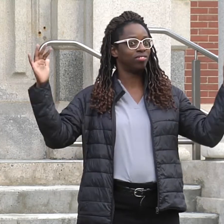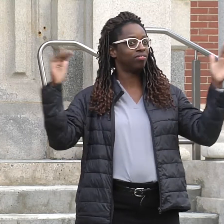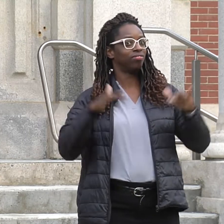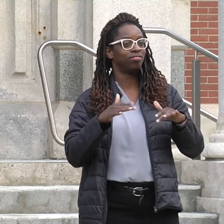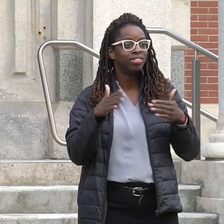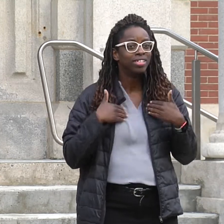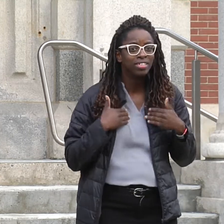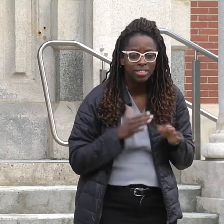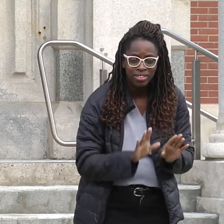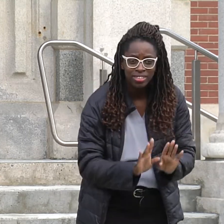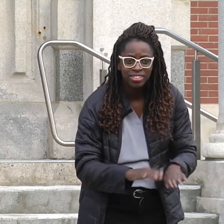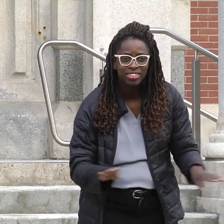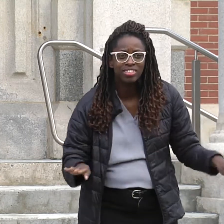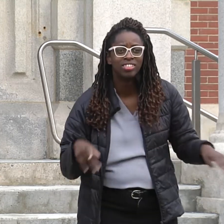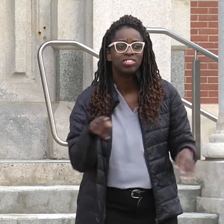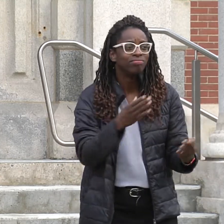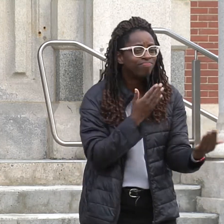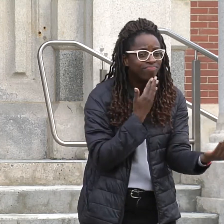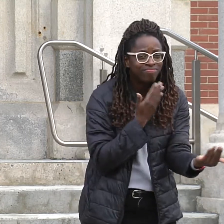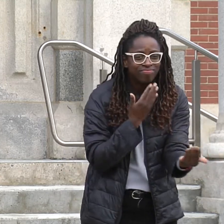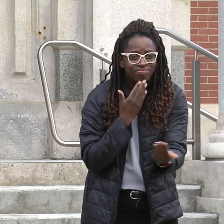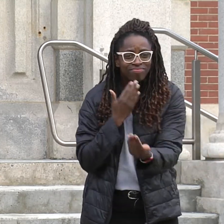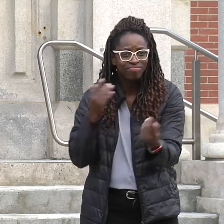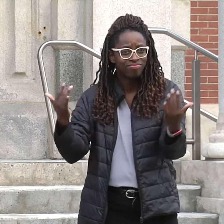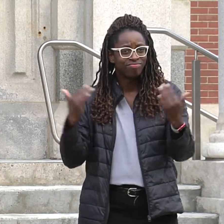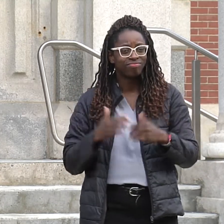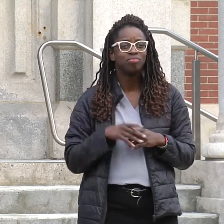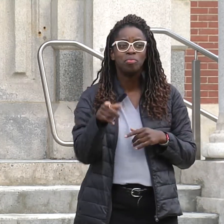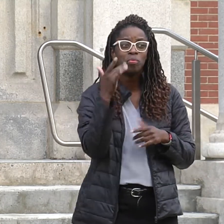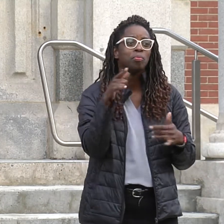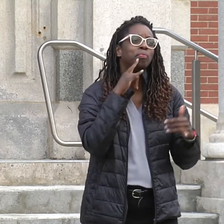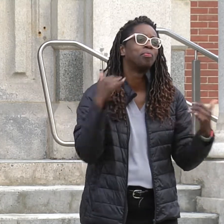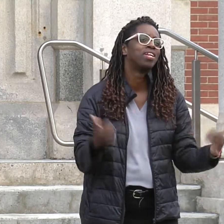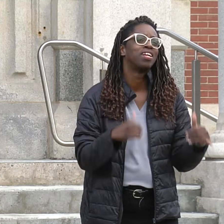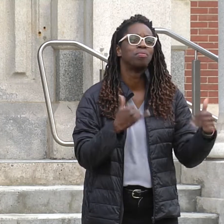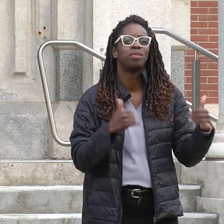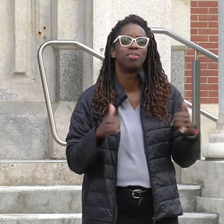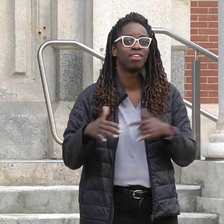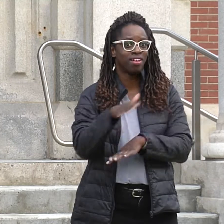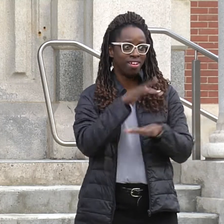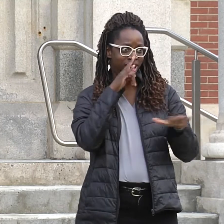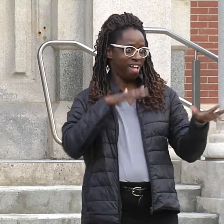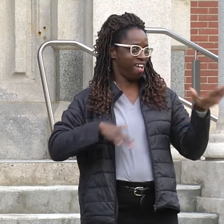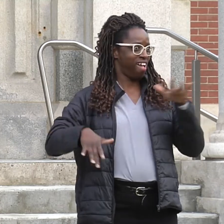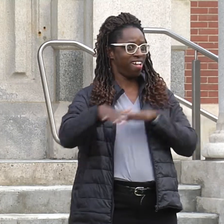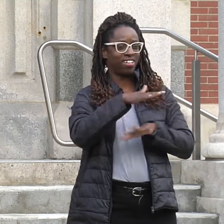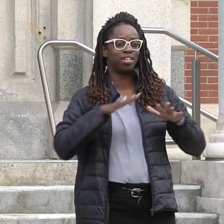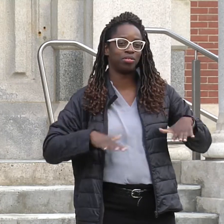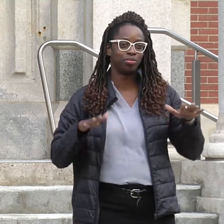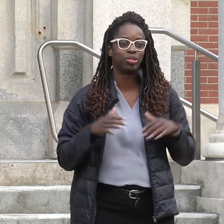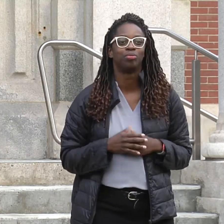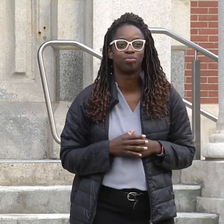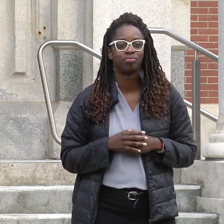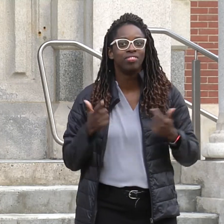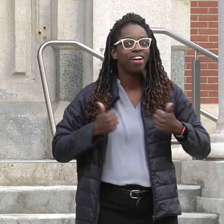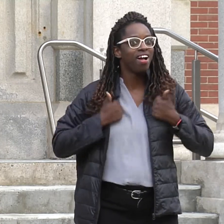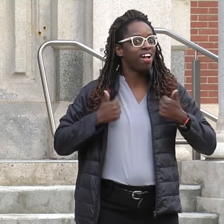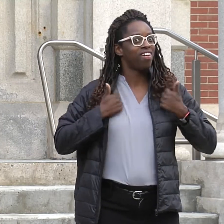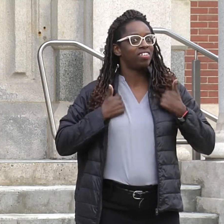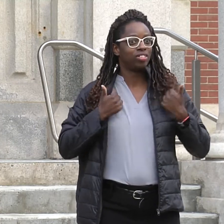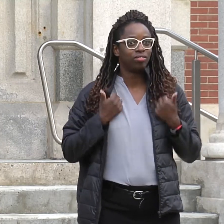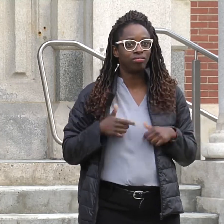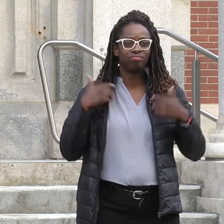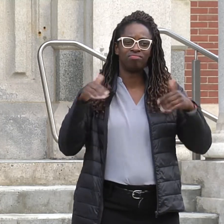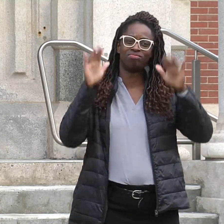be using this wonderful, beautiful space. Thank you for livening up this space and making this a wonderful community. Thank you,